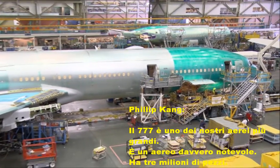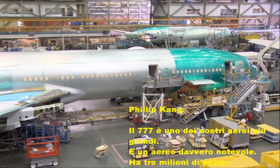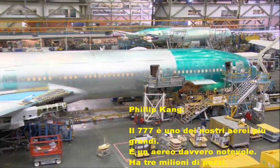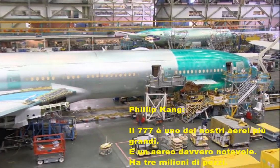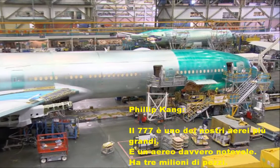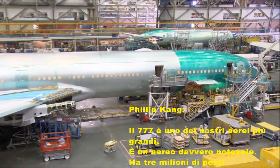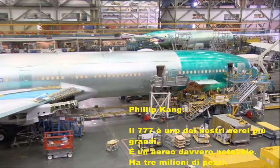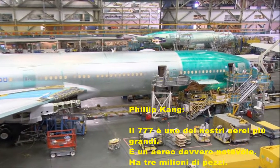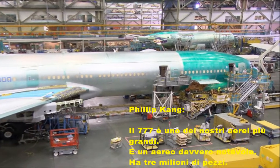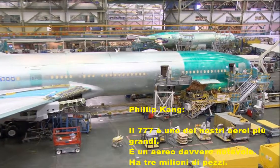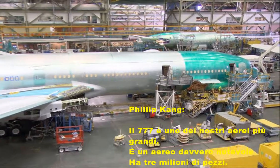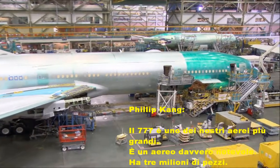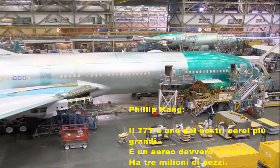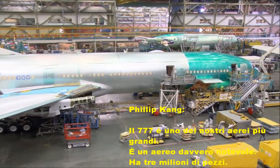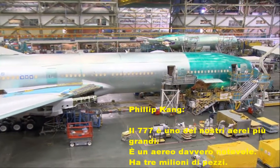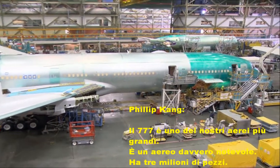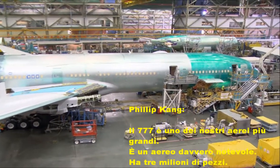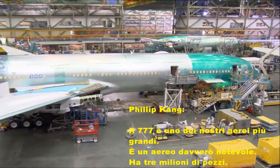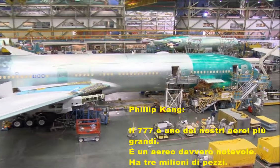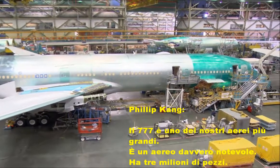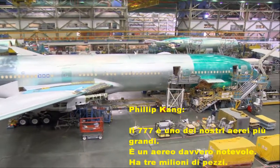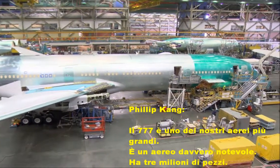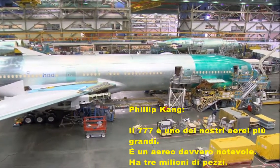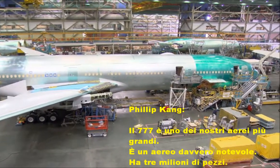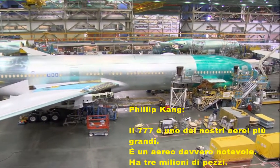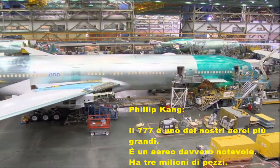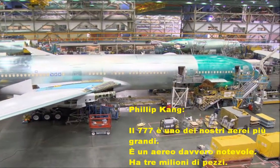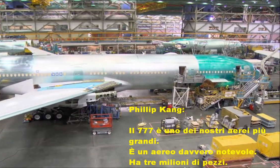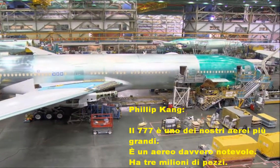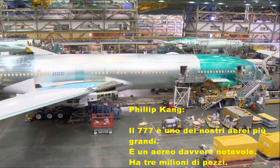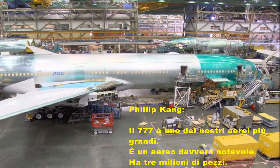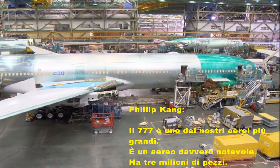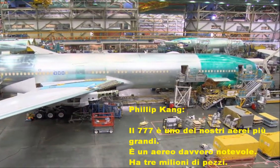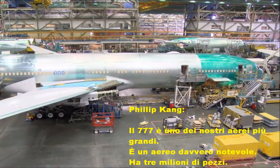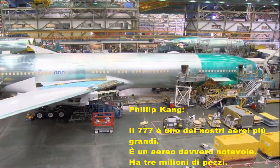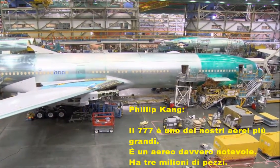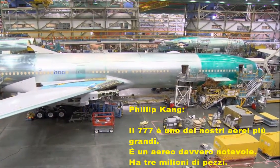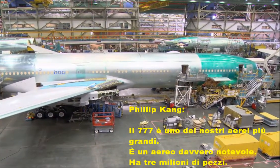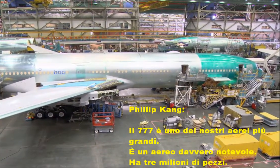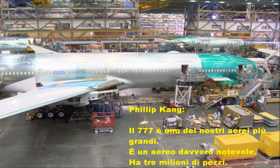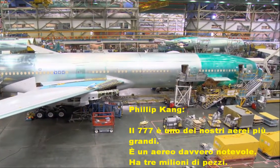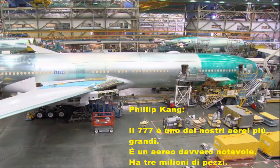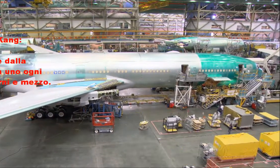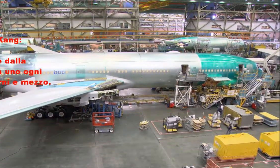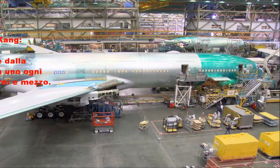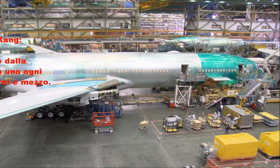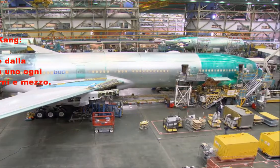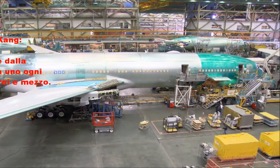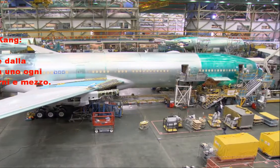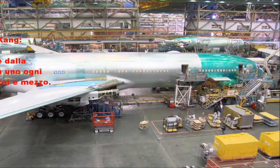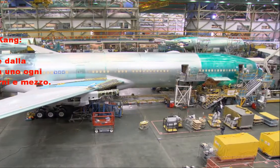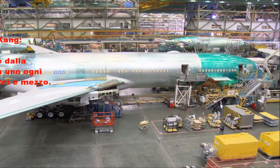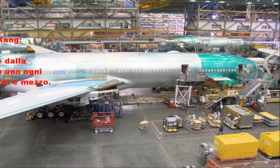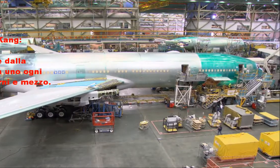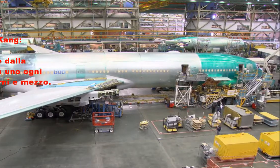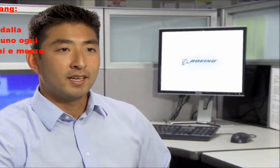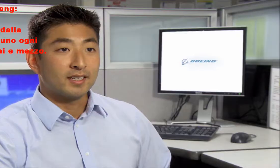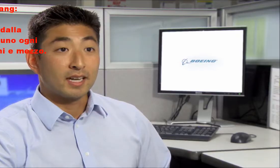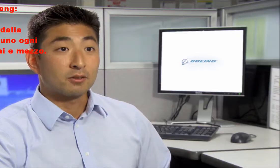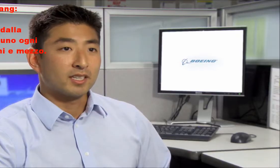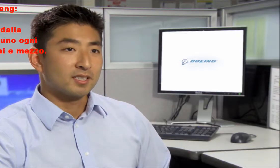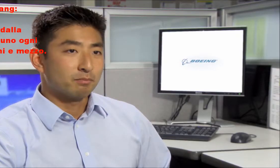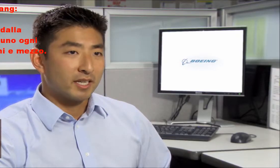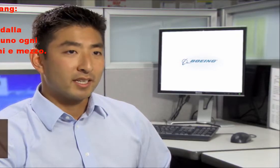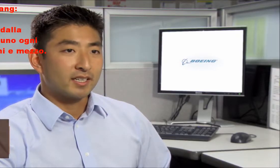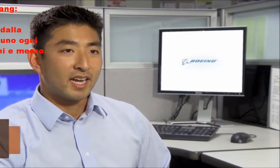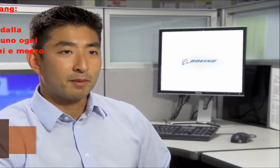777 directly. The 777 is one of our bigger airplanes. It's a really remarkable airplane. It has 3 million parts to it.